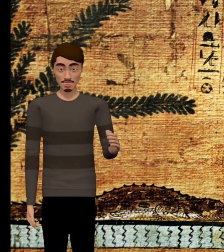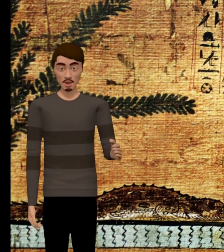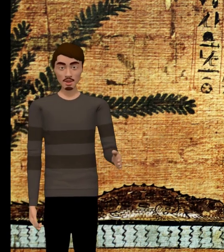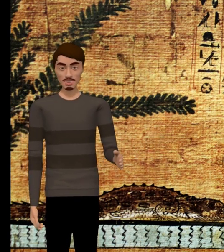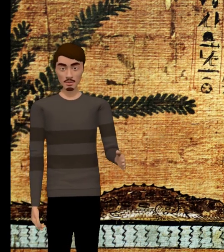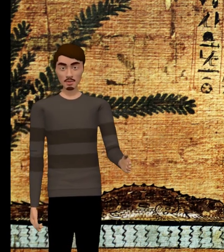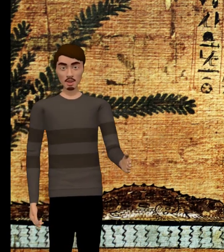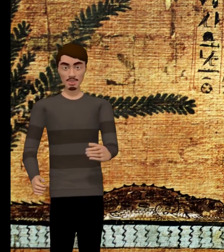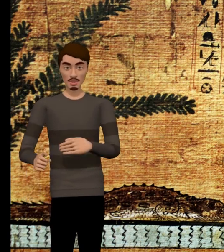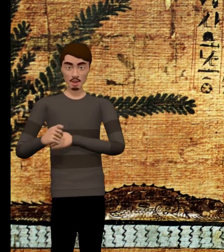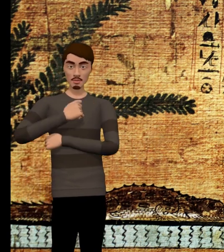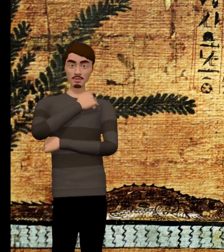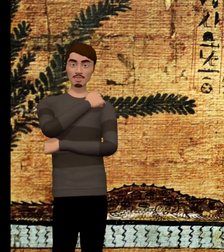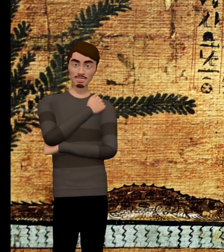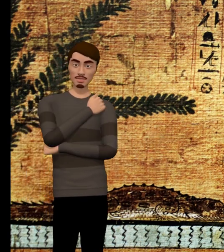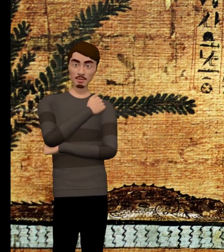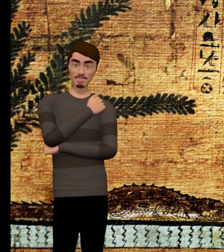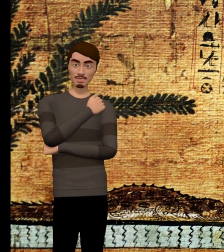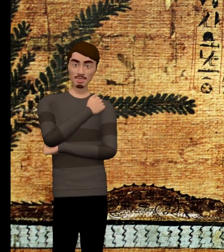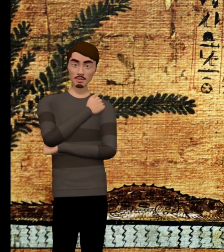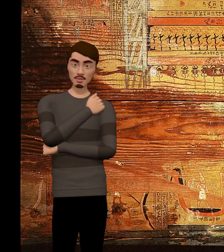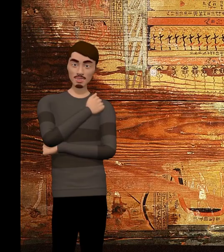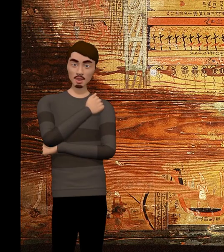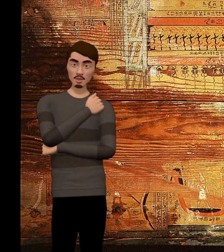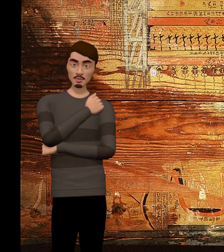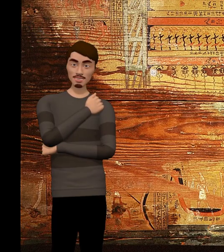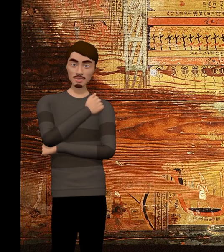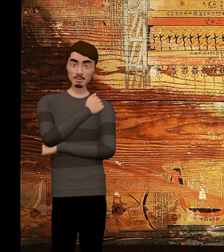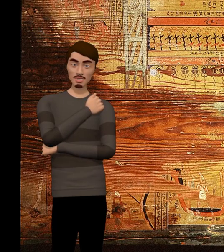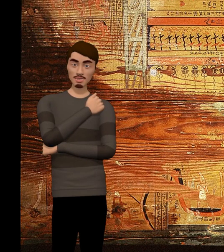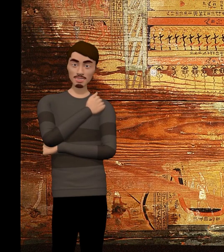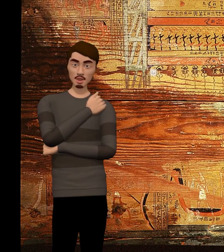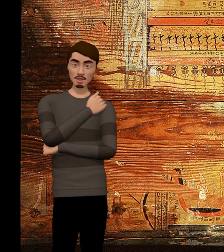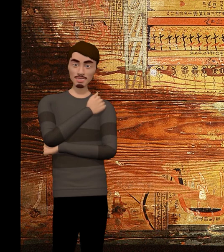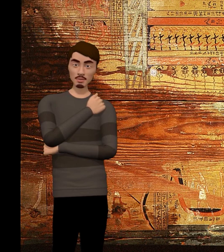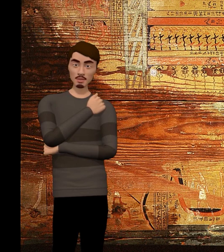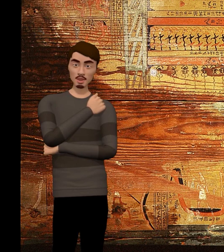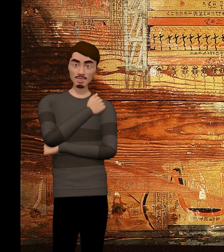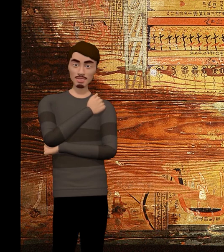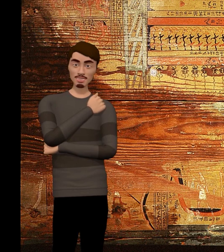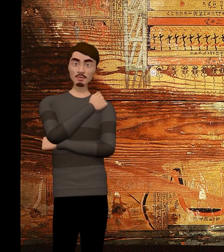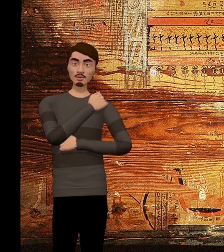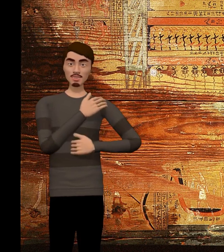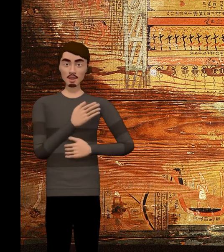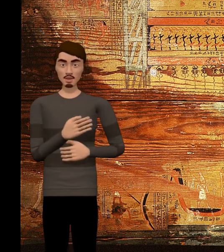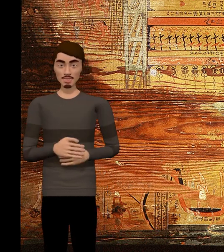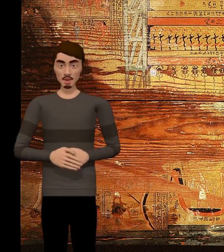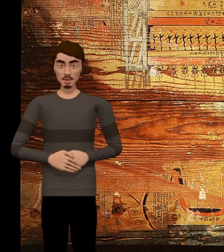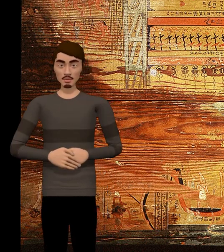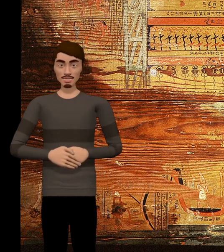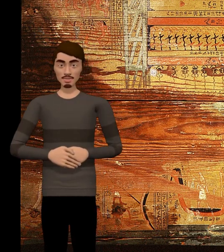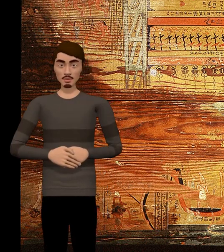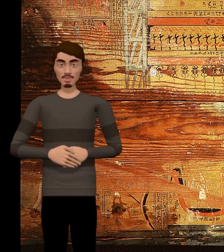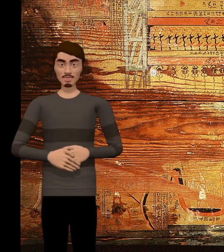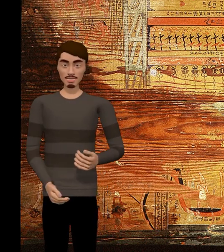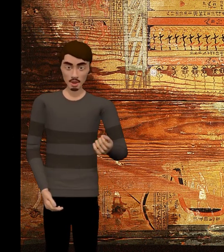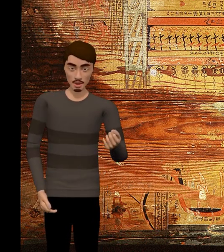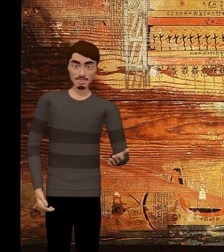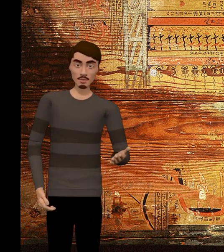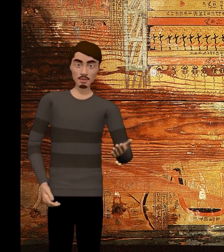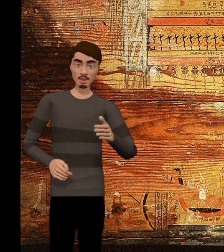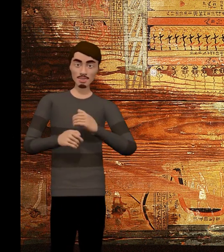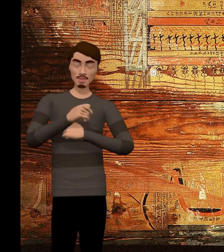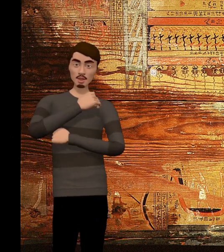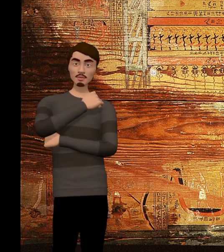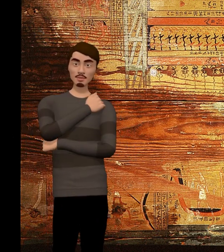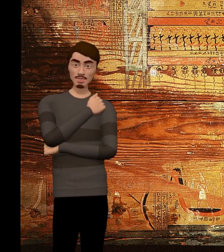of tests that could only be overcome thanks to the formulas and spells present in the Book of the Dead, placed in the tomb next to the